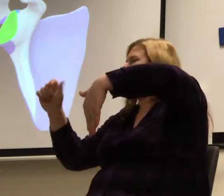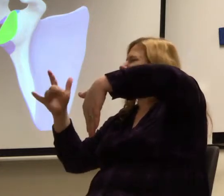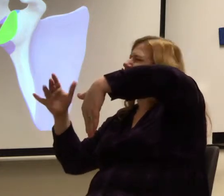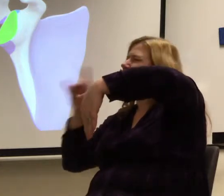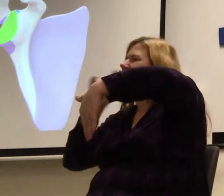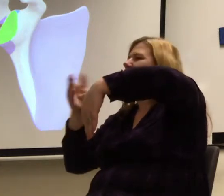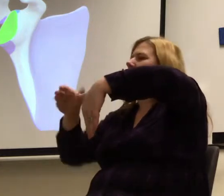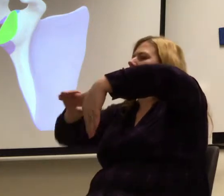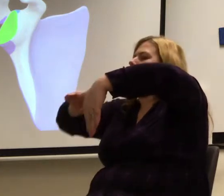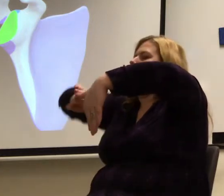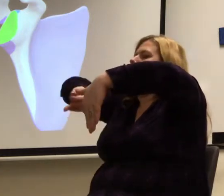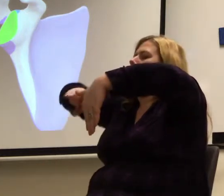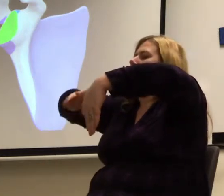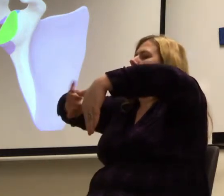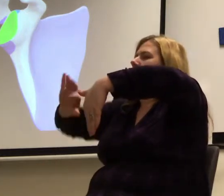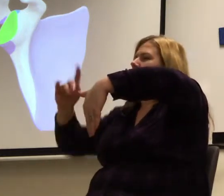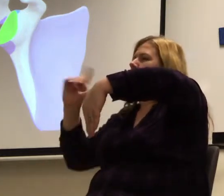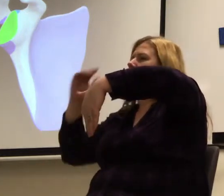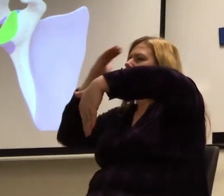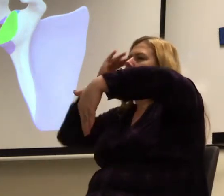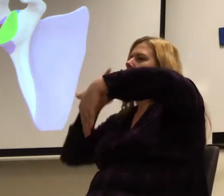humerus.